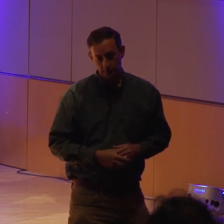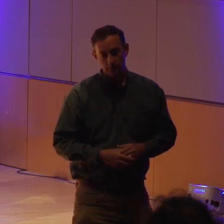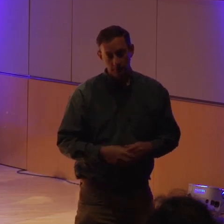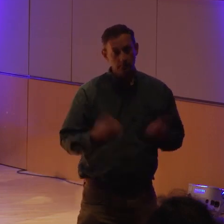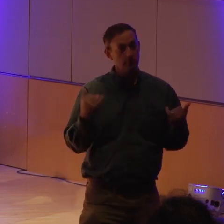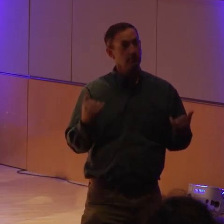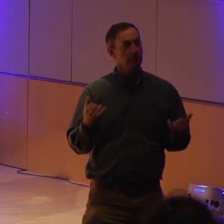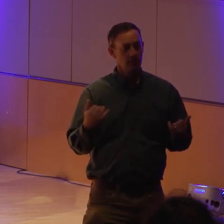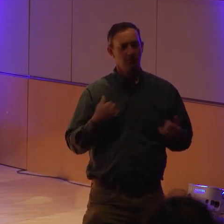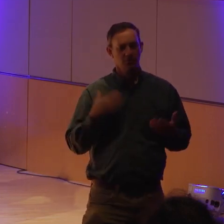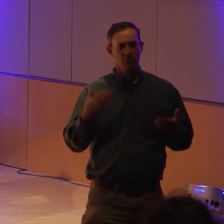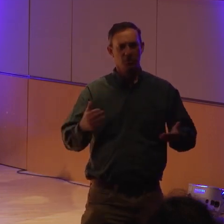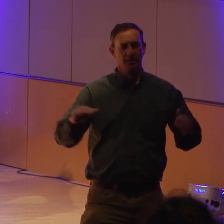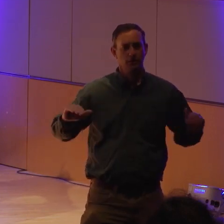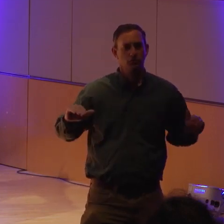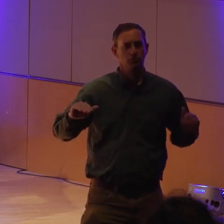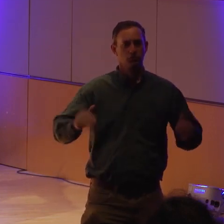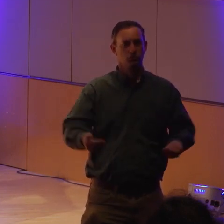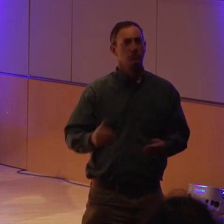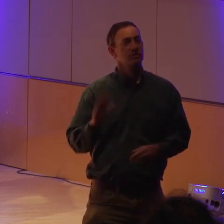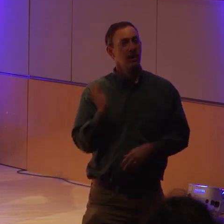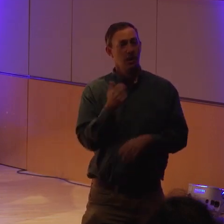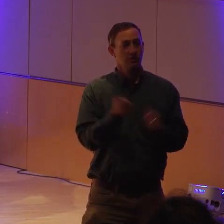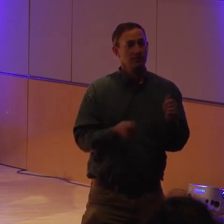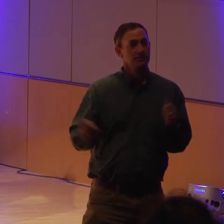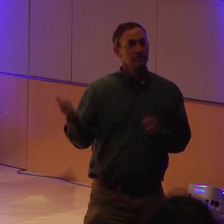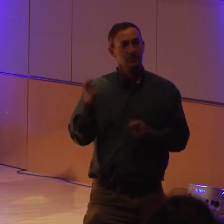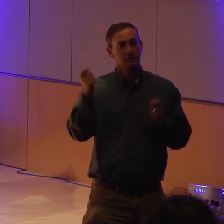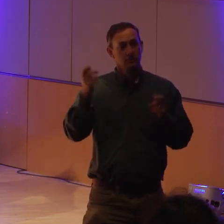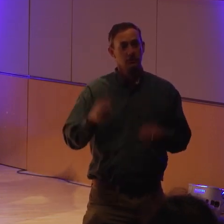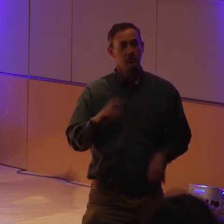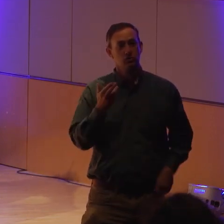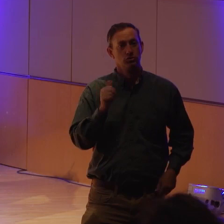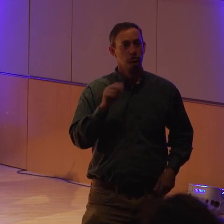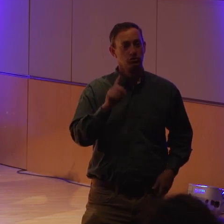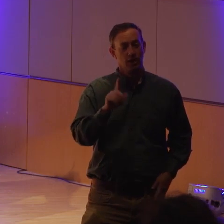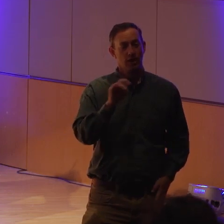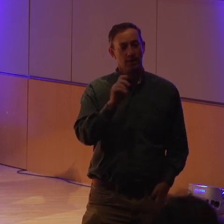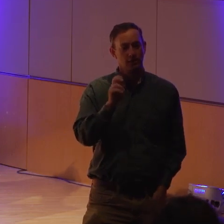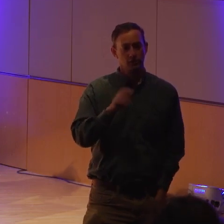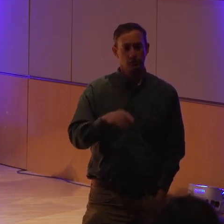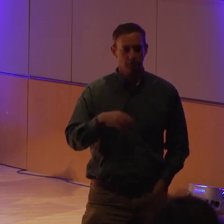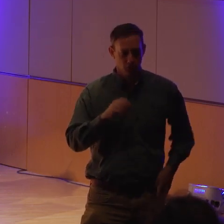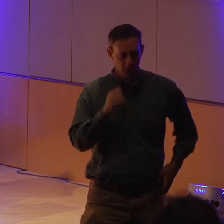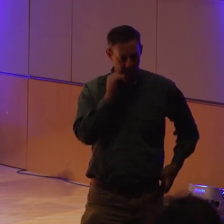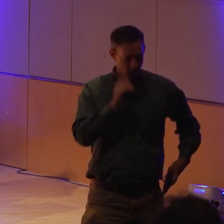And now please allow me to introduce our Executive Director, Chad Dion Lassiter.